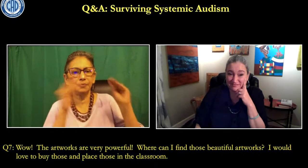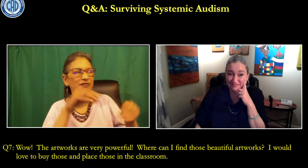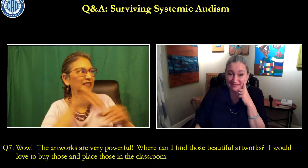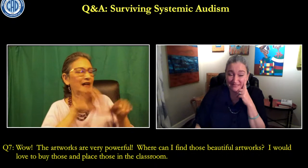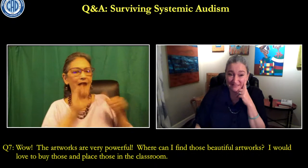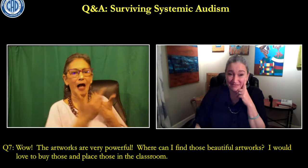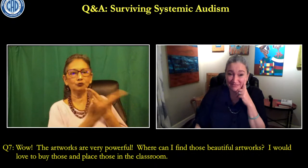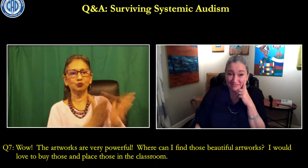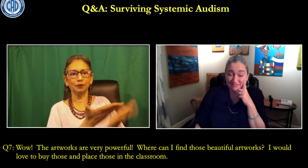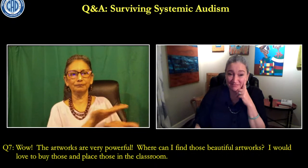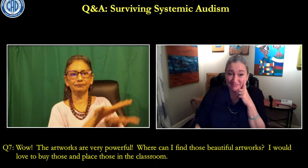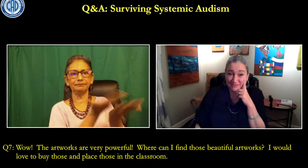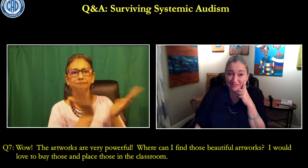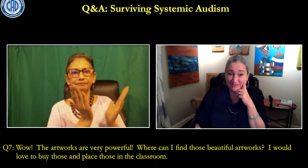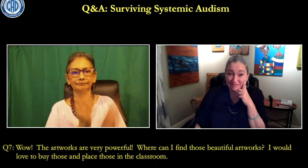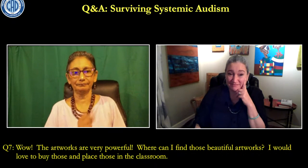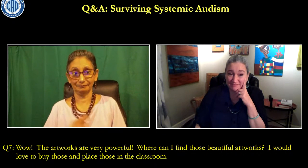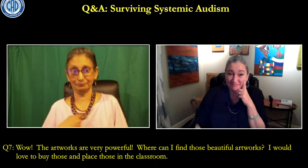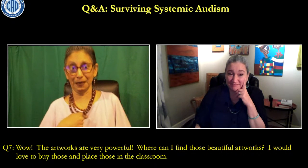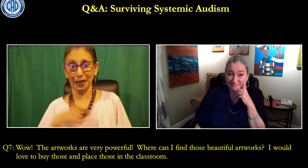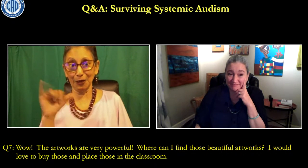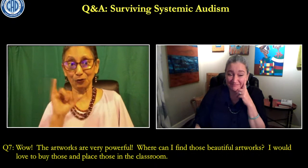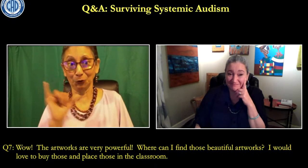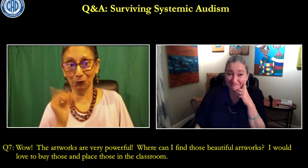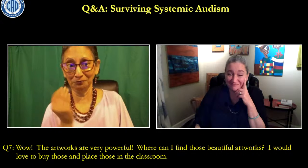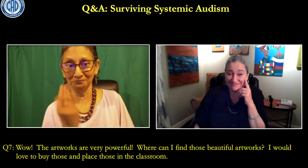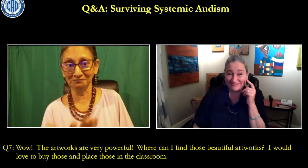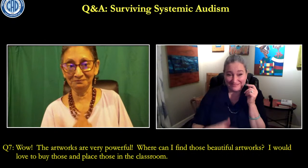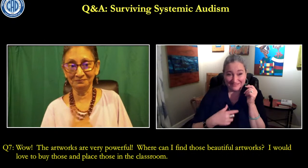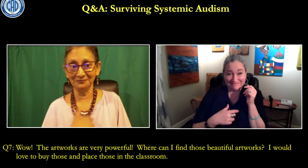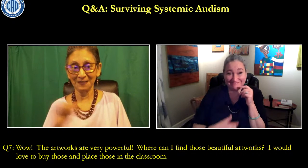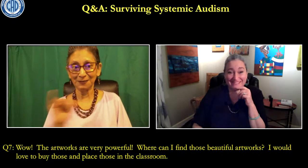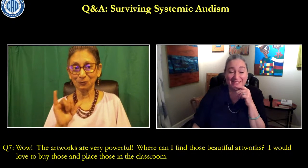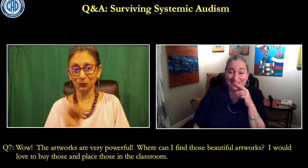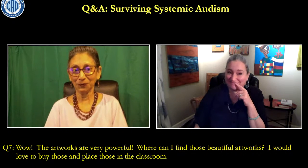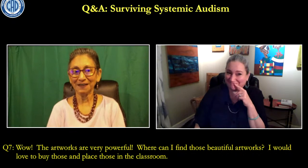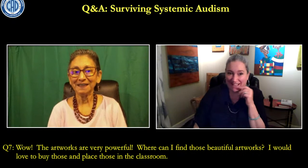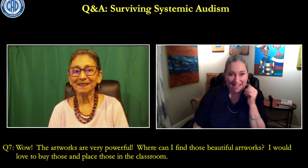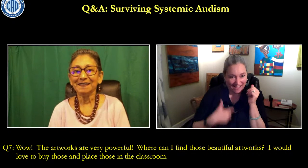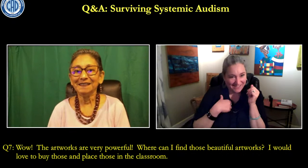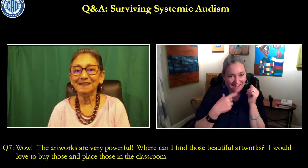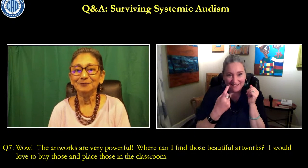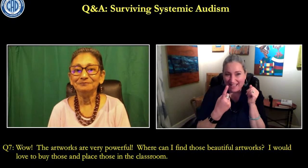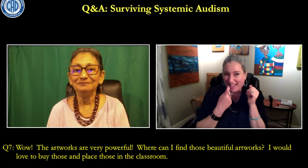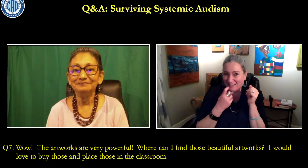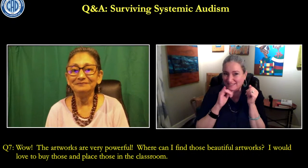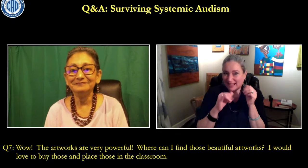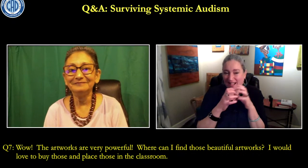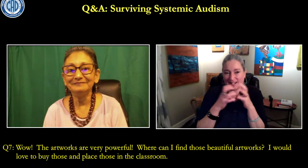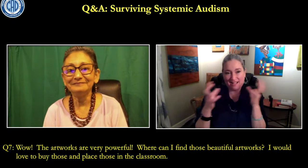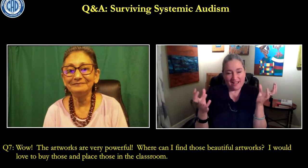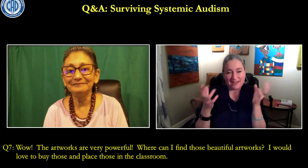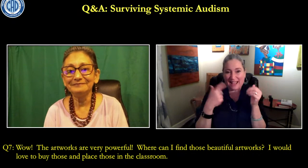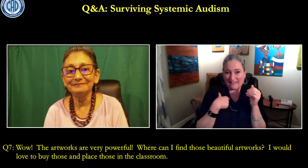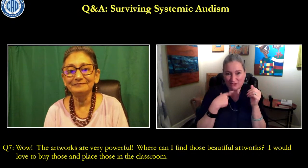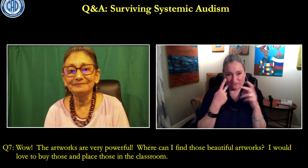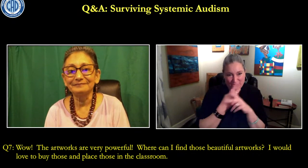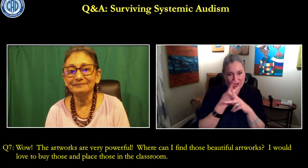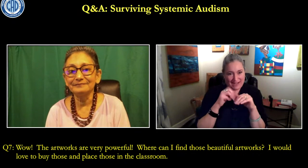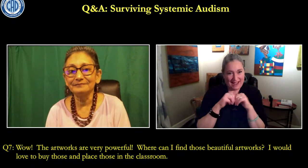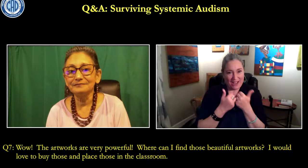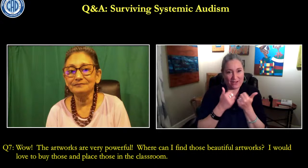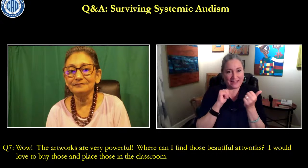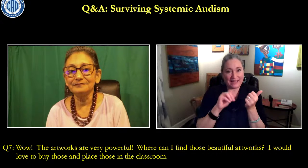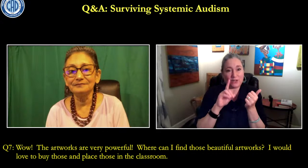love to buy those and put them in the classroom. Kavita is saying, me too. I would love to do